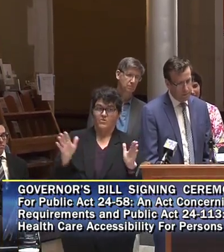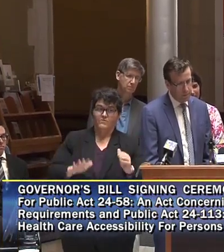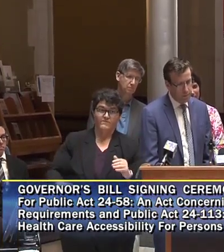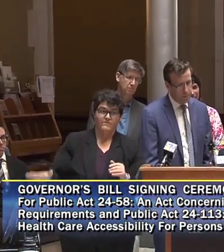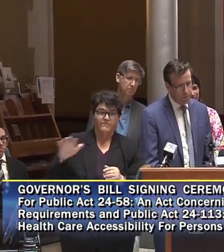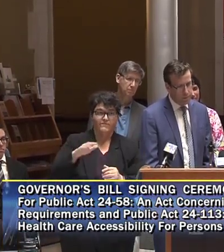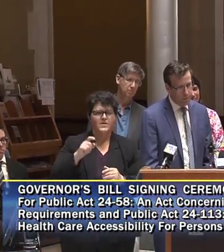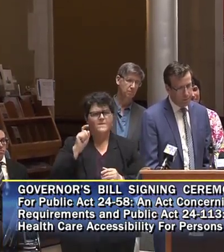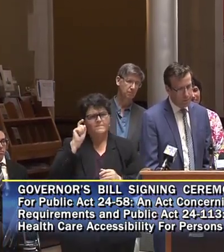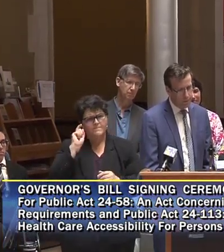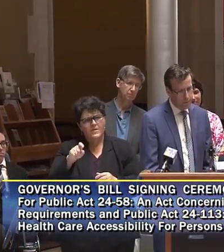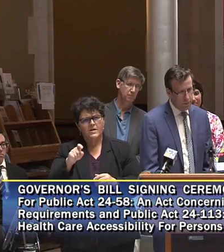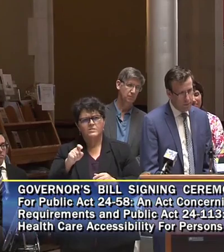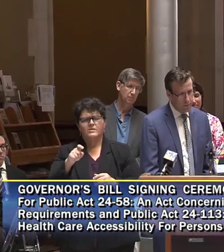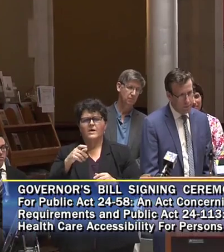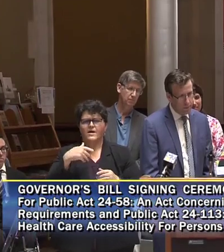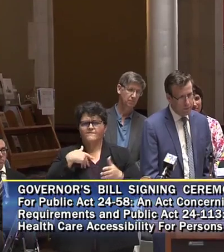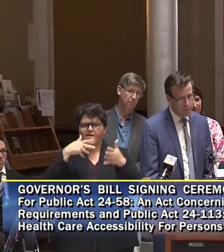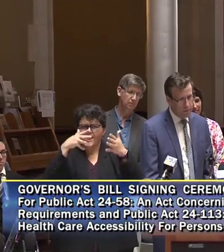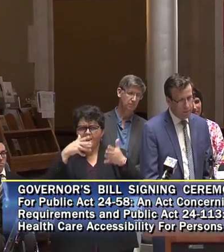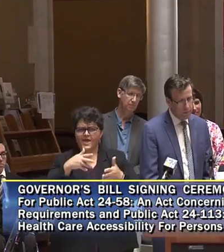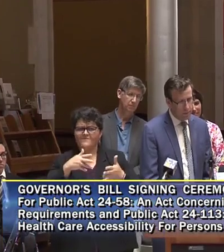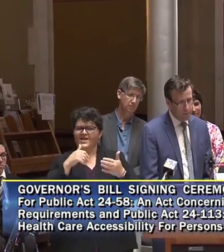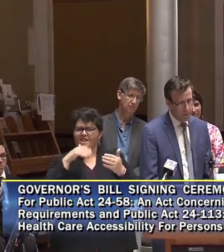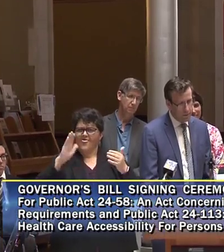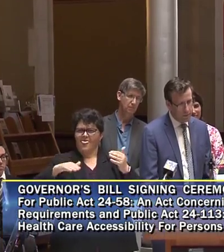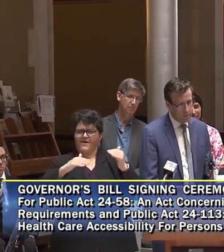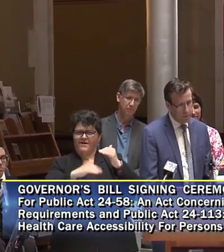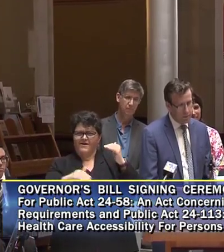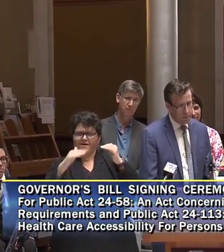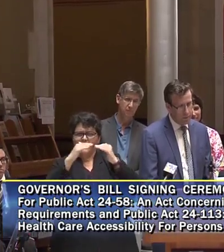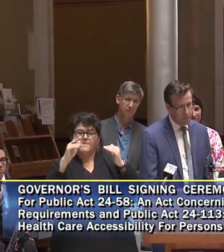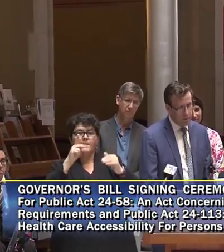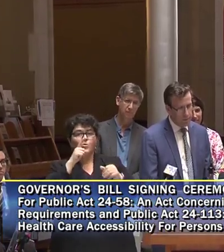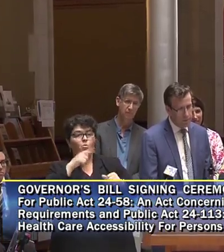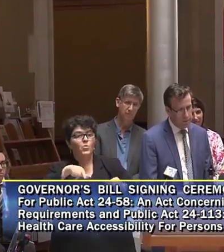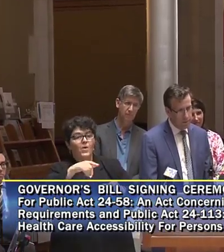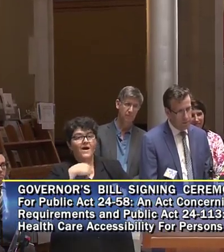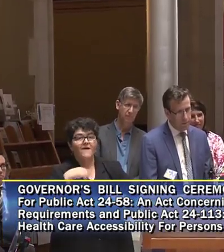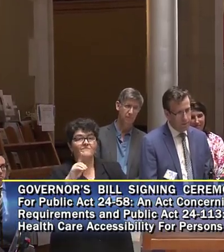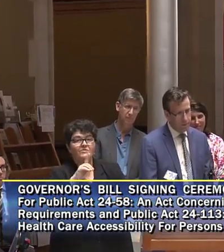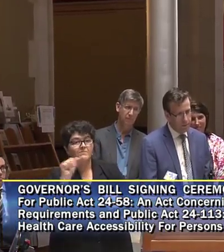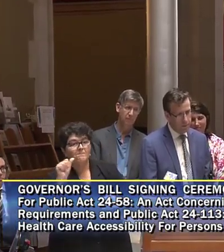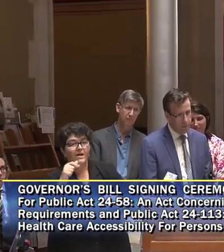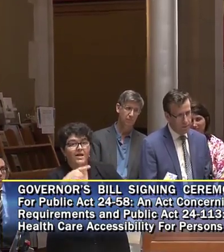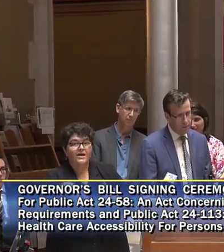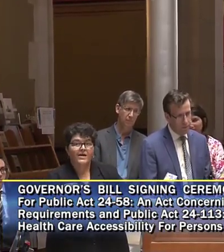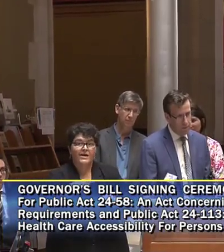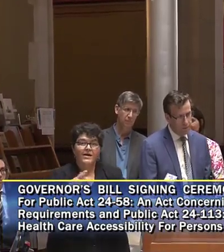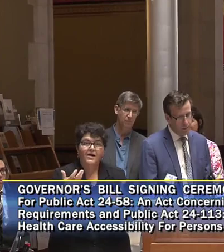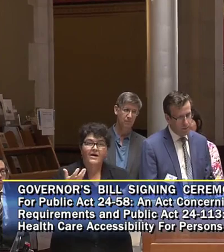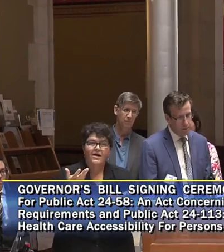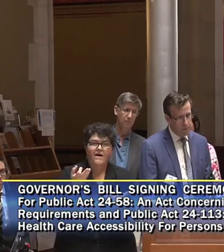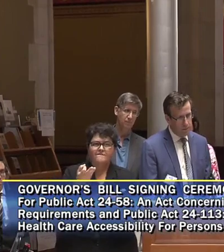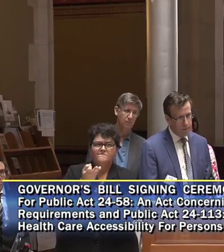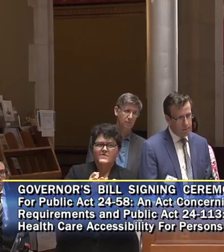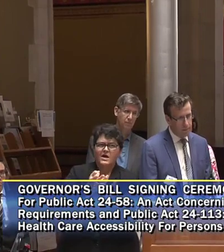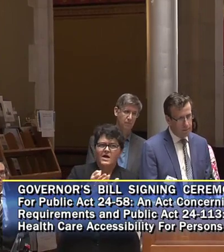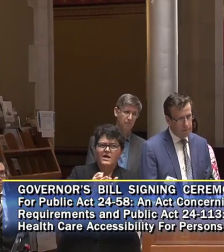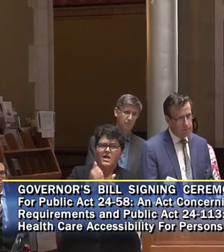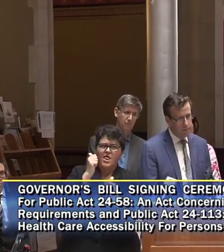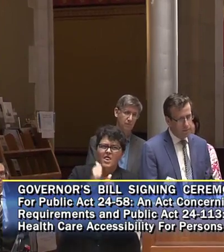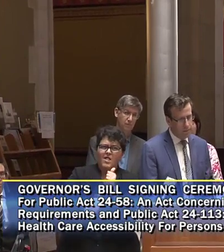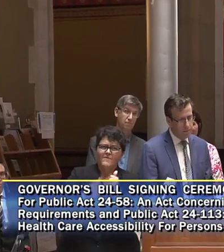the unfairness facing people with disabilities in terms of financial eligibility for Connecticut's